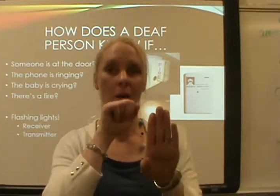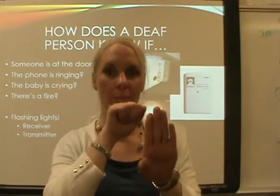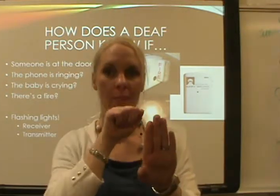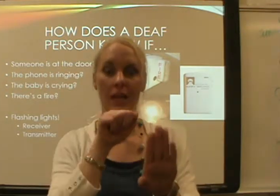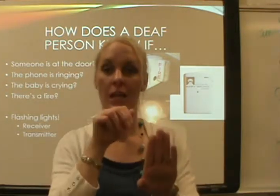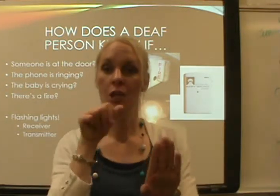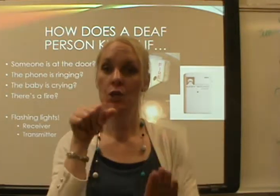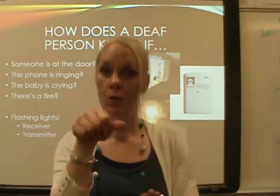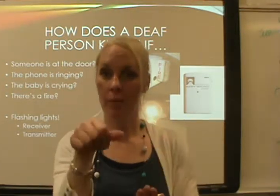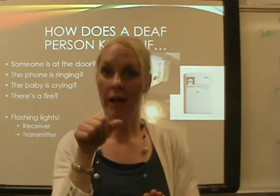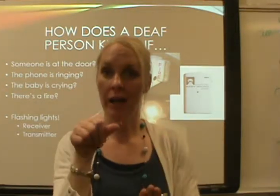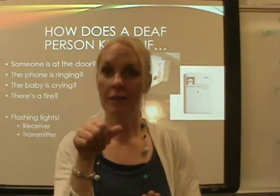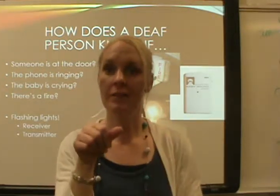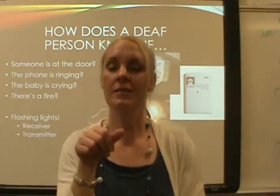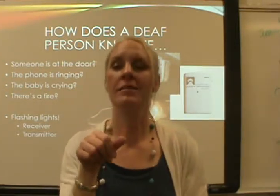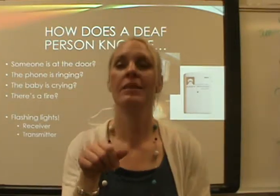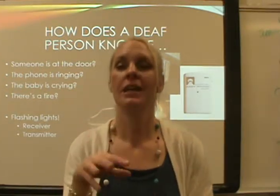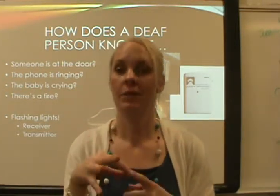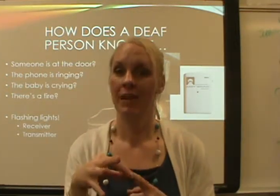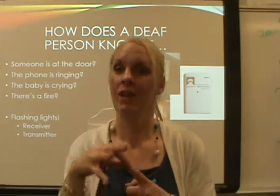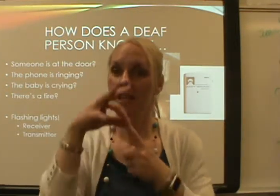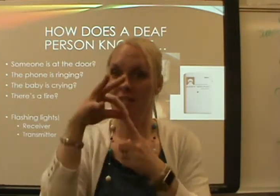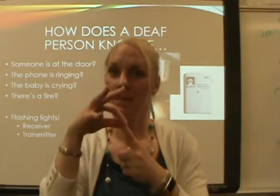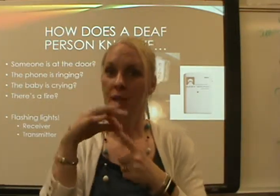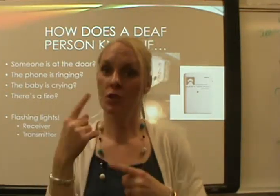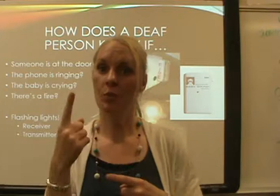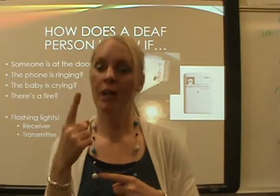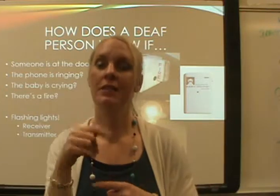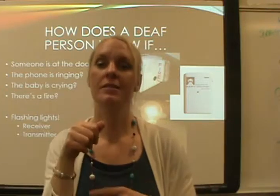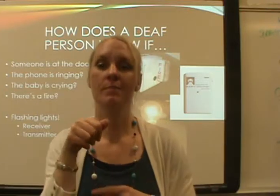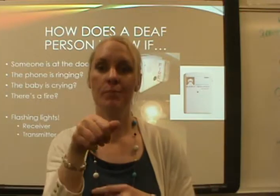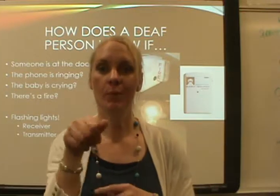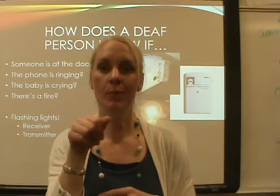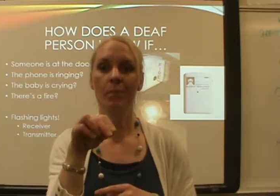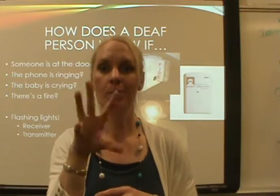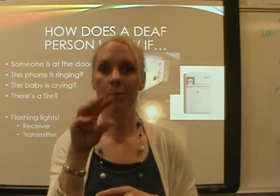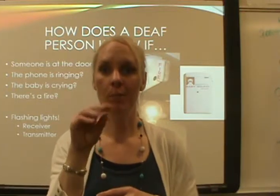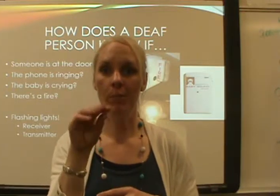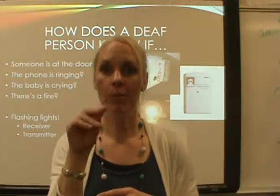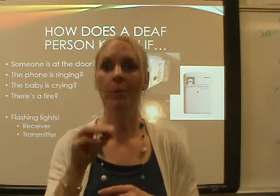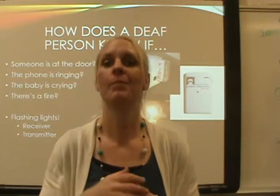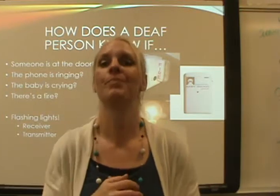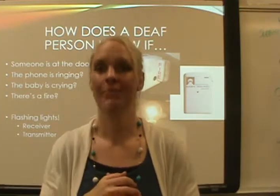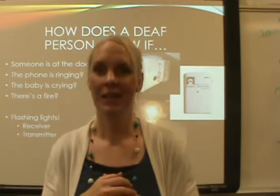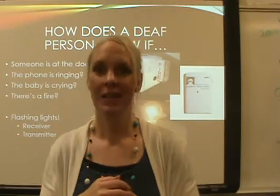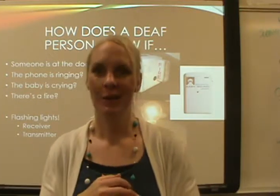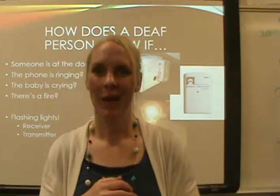boop. Doorbells, right? You can get special ones. Boop, boop, boop, boop, boop, boop. Okay?